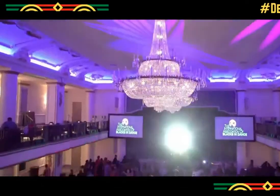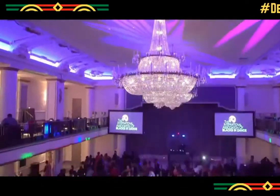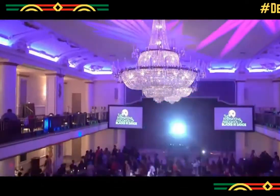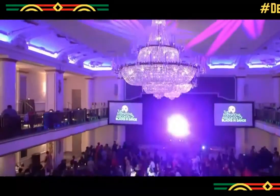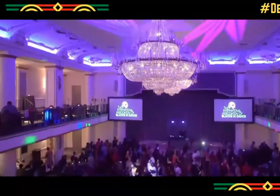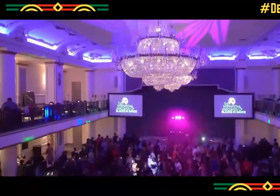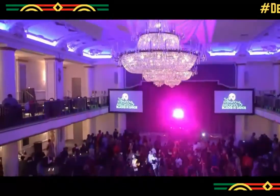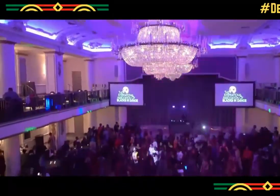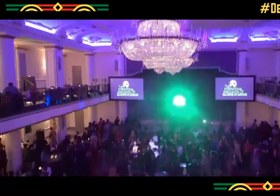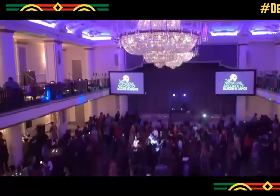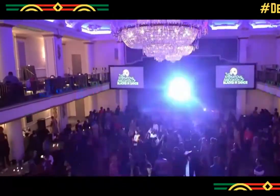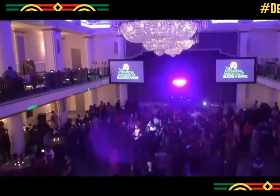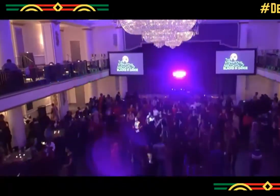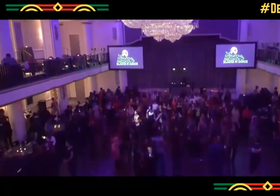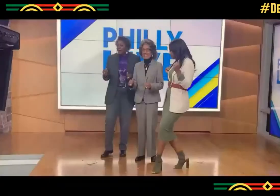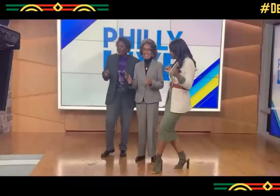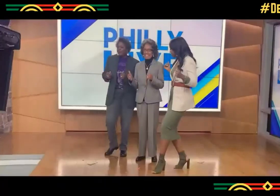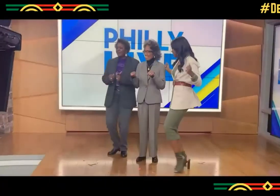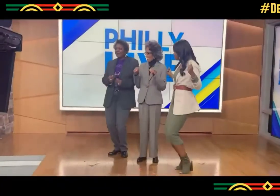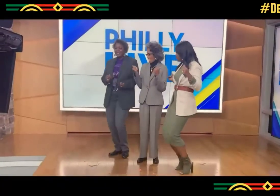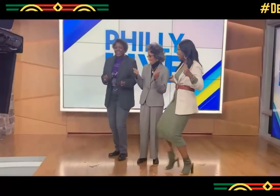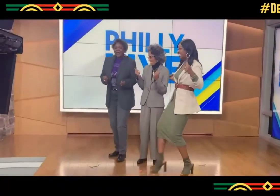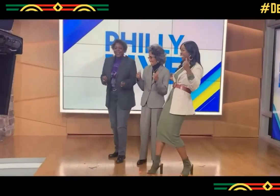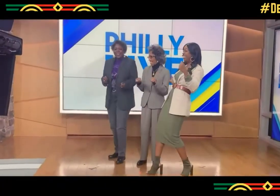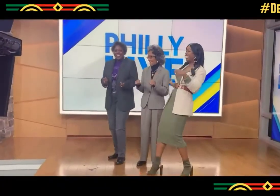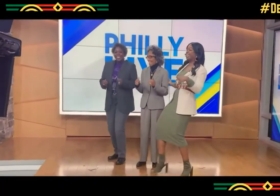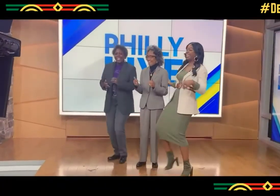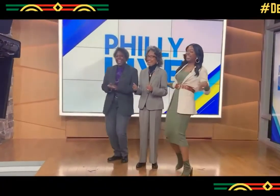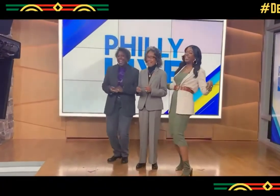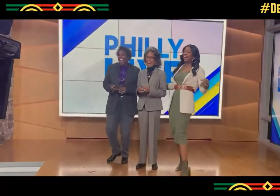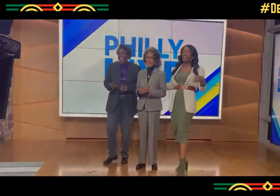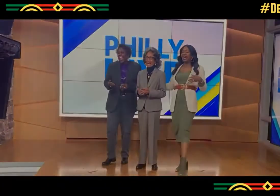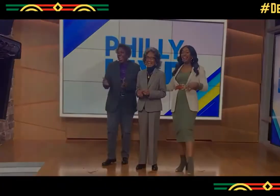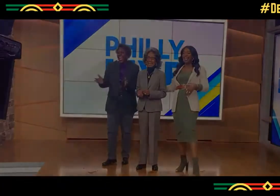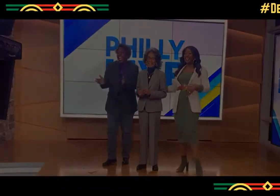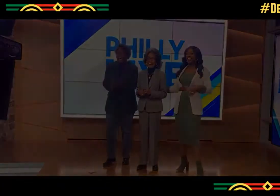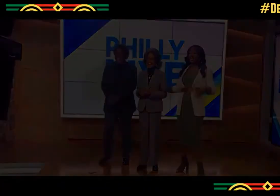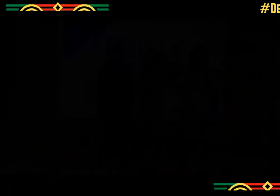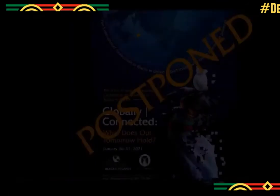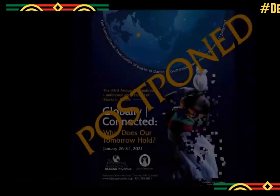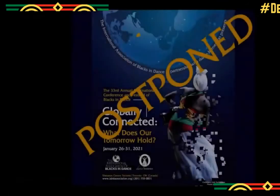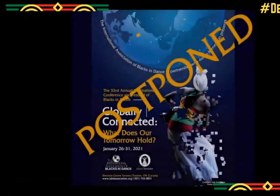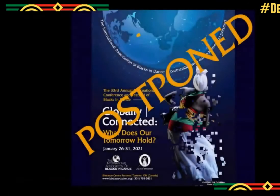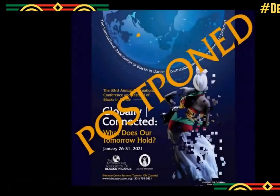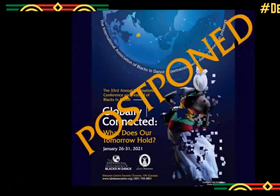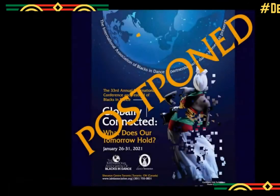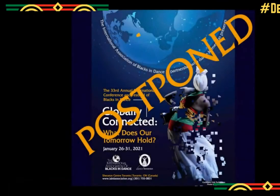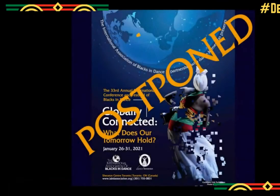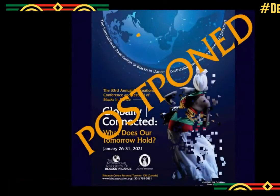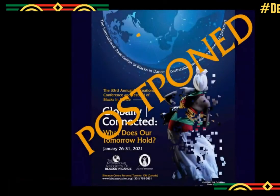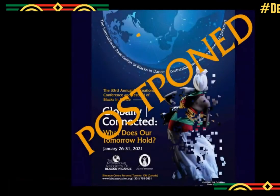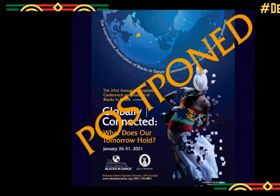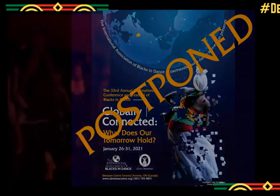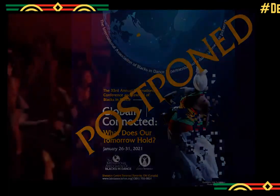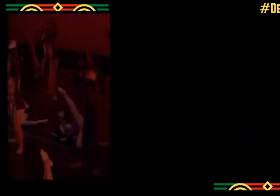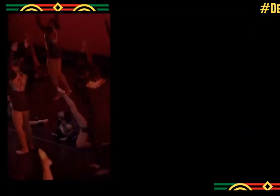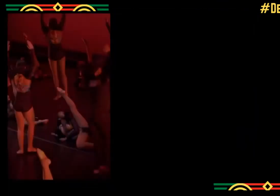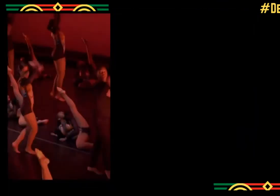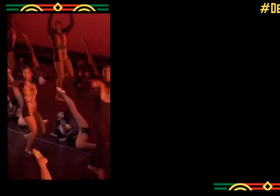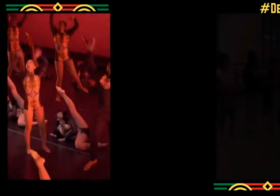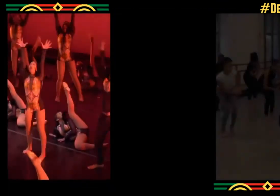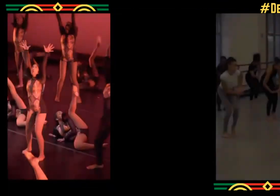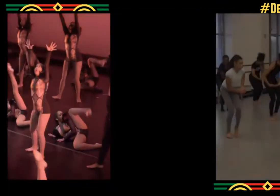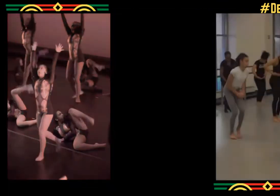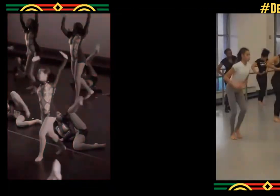That group was epic, period. We just knew we'd hit our stride. But then everything changed. No